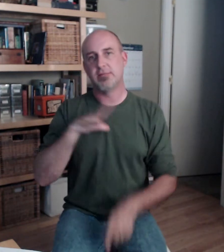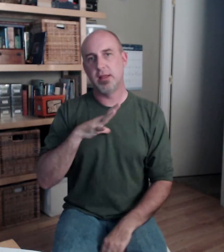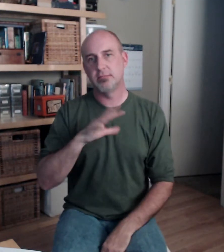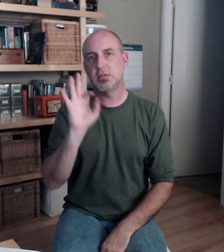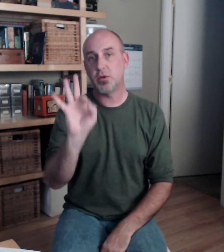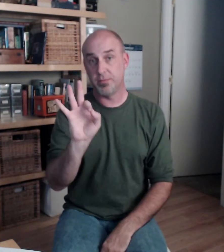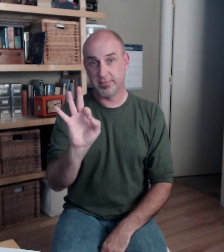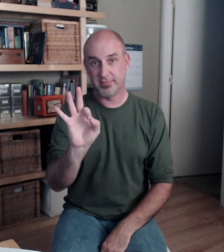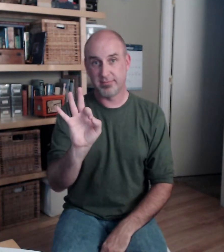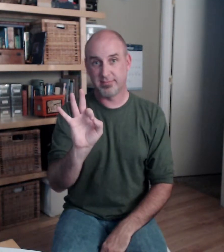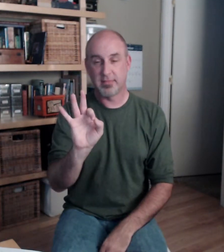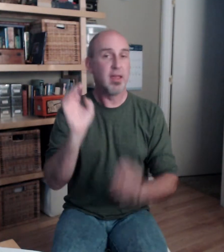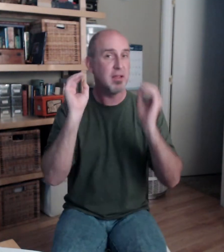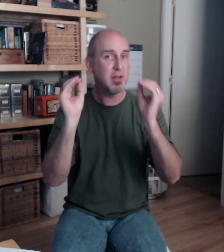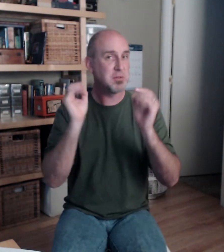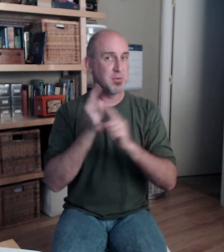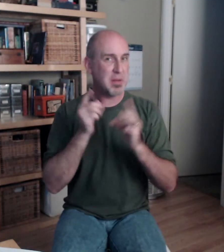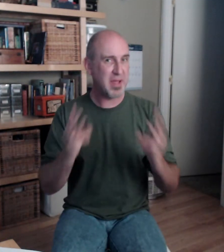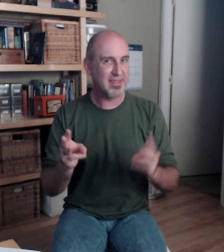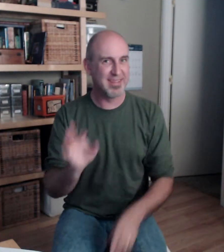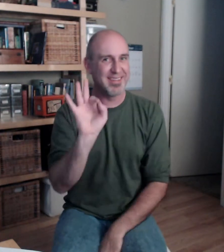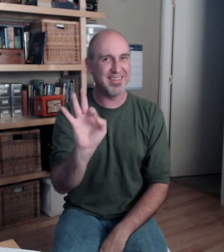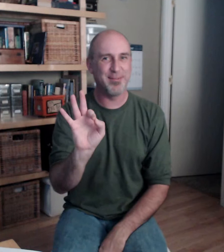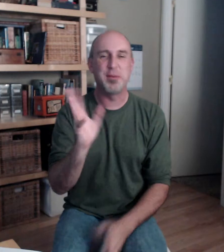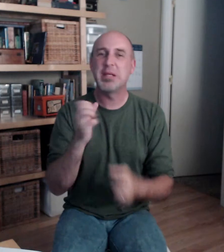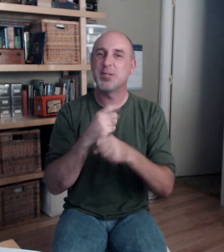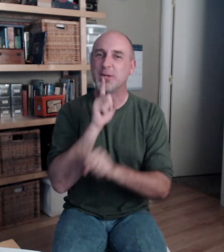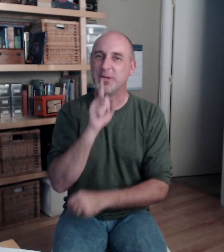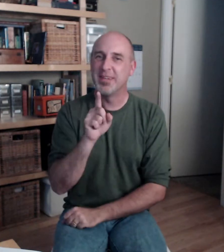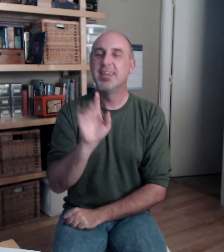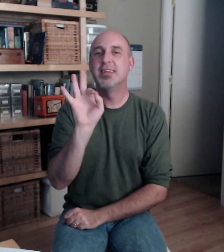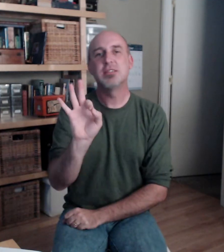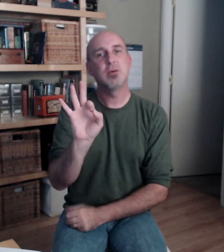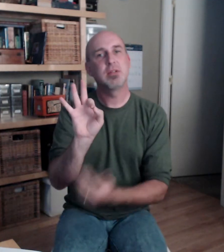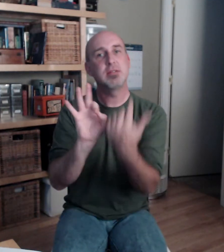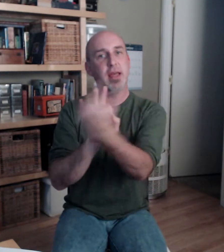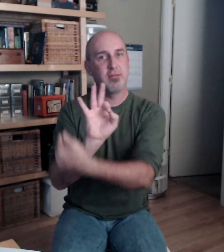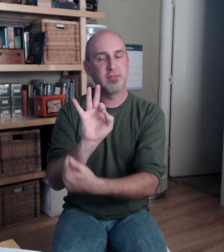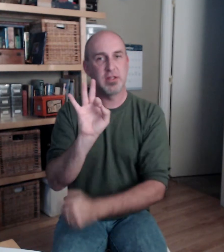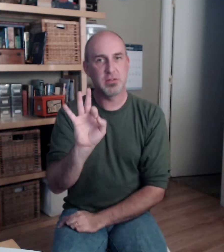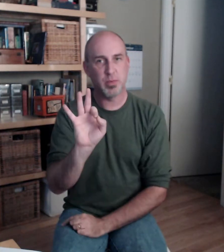fine. So, I taught you the right way. I want to make sure. So, here's the F, fingers spread